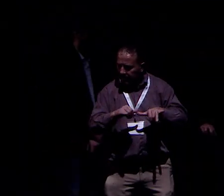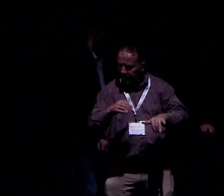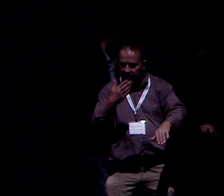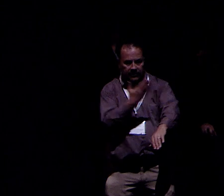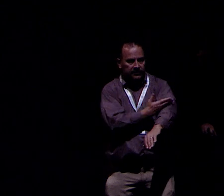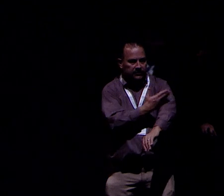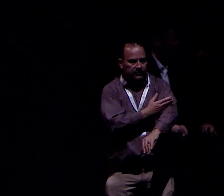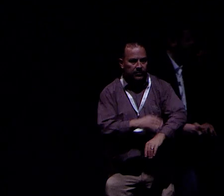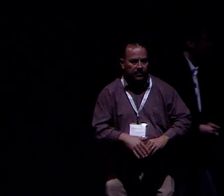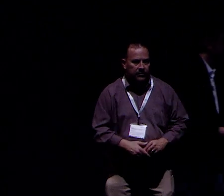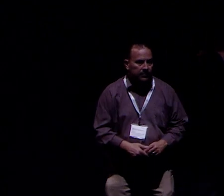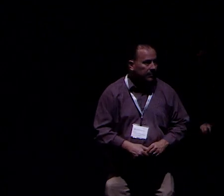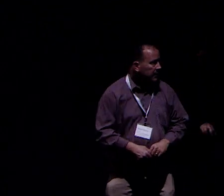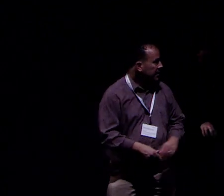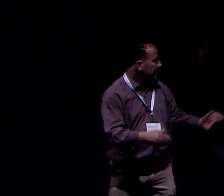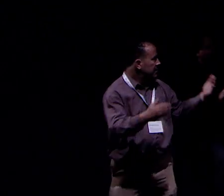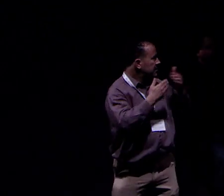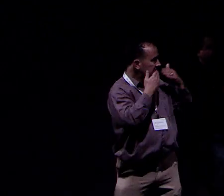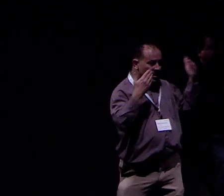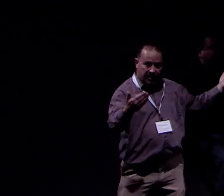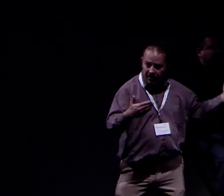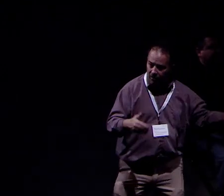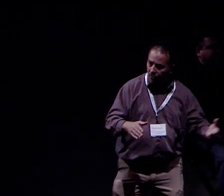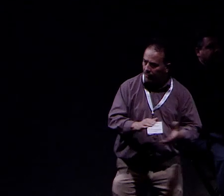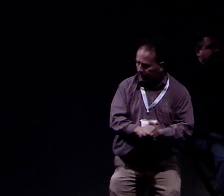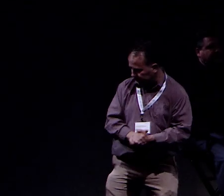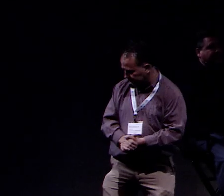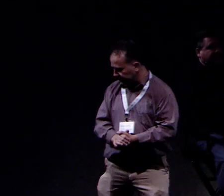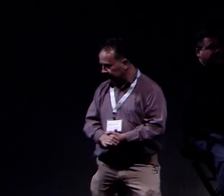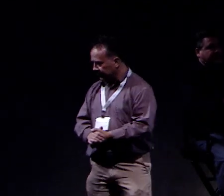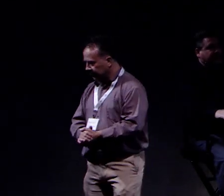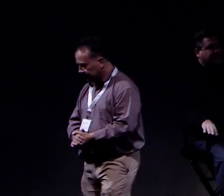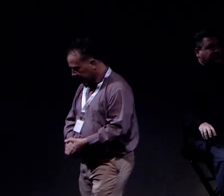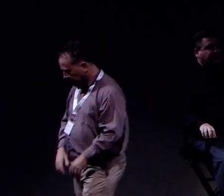Wow. Well, thank you.